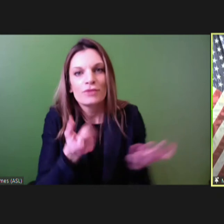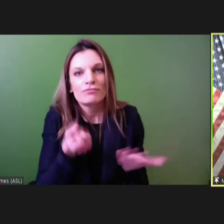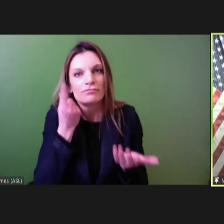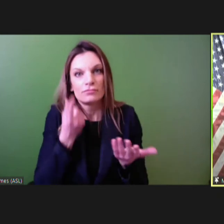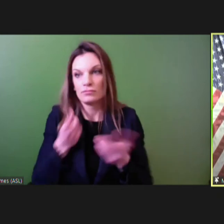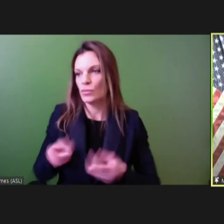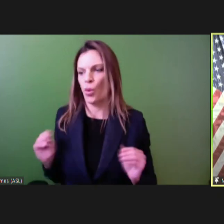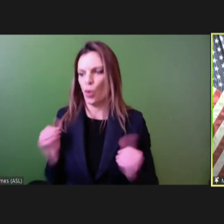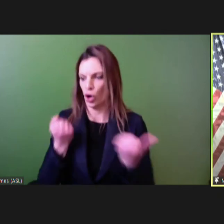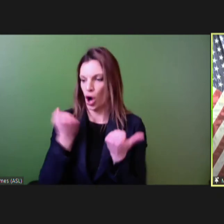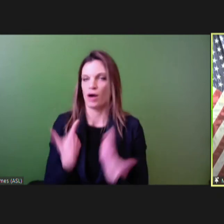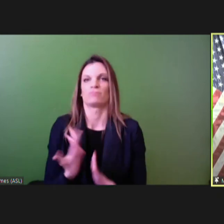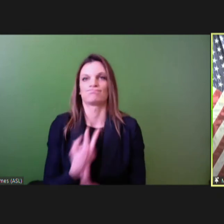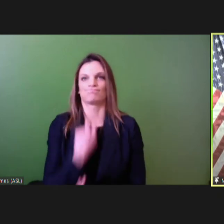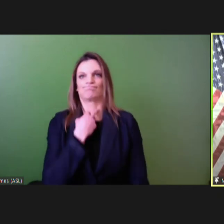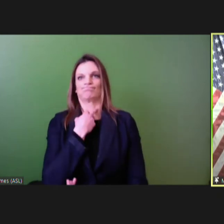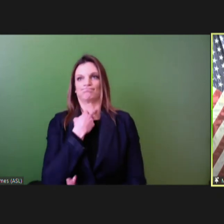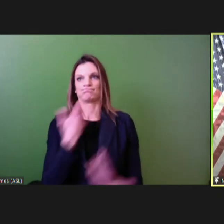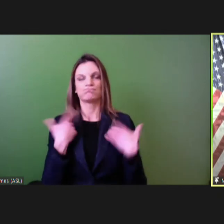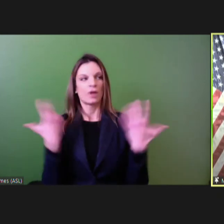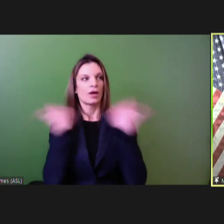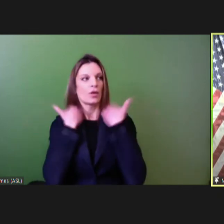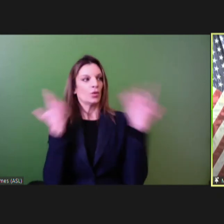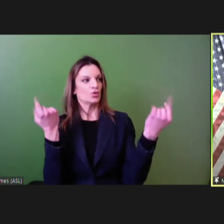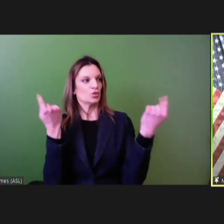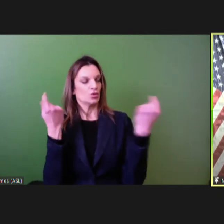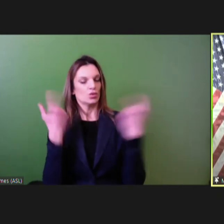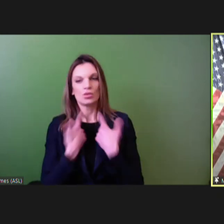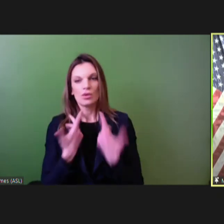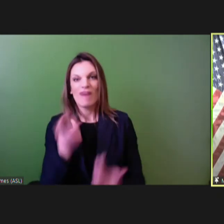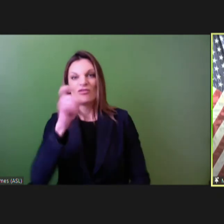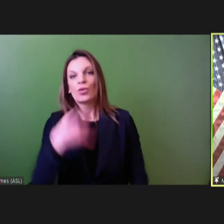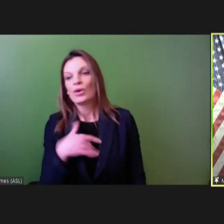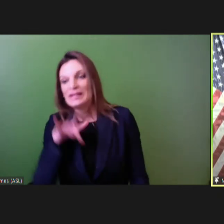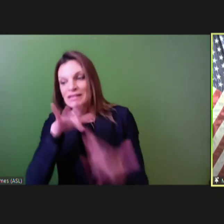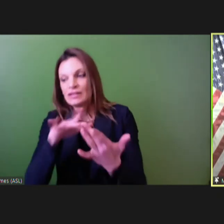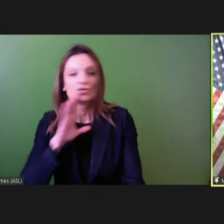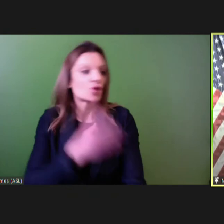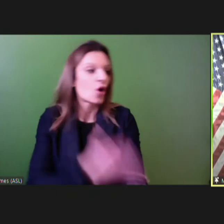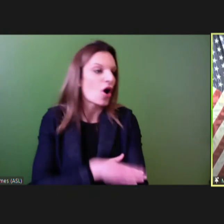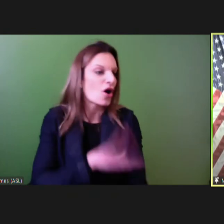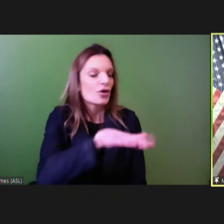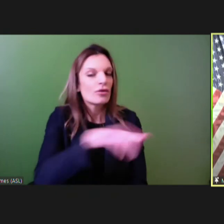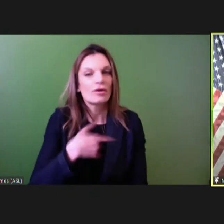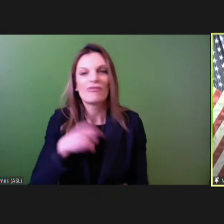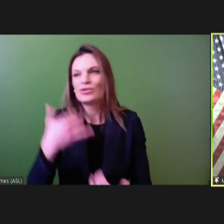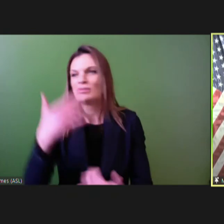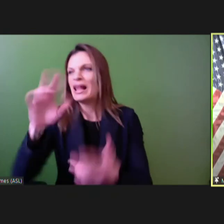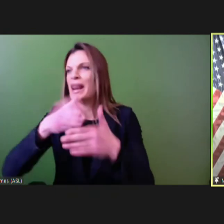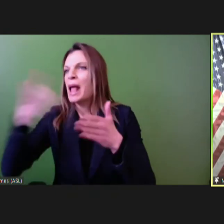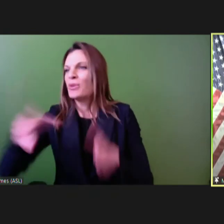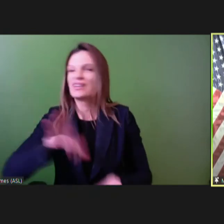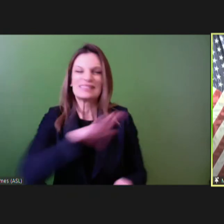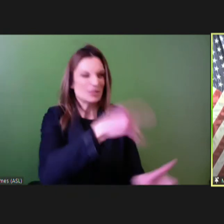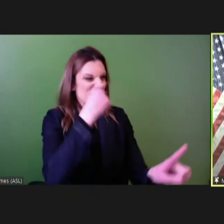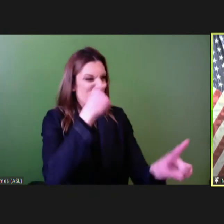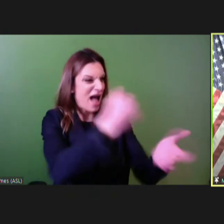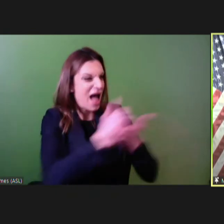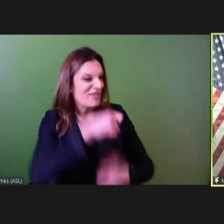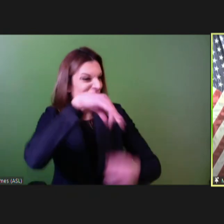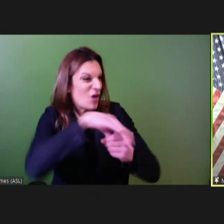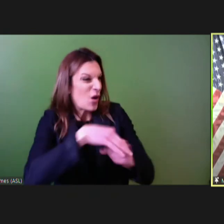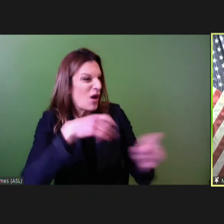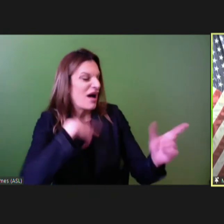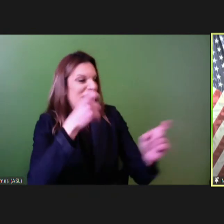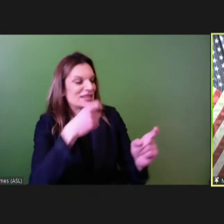car. Imagine what's going to happen. You're going to call your daughter or your neighbor, and you're going to say, can you please drive me up to the library